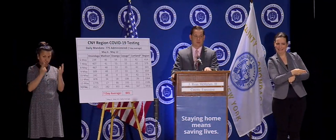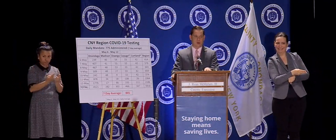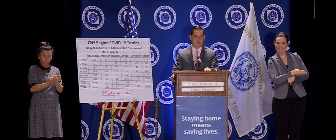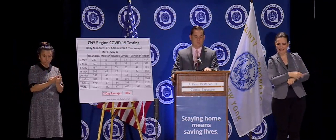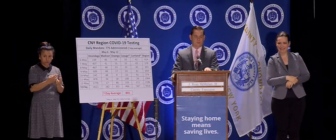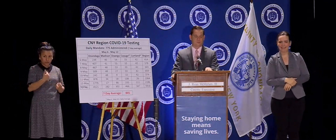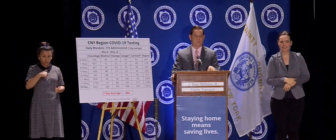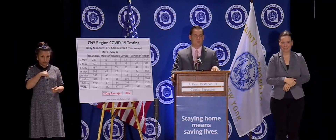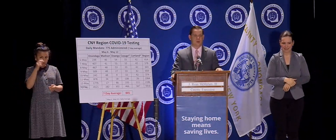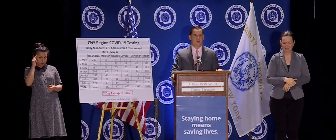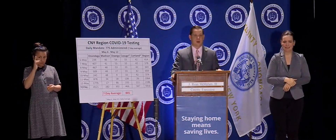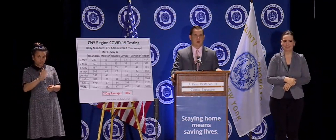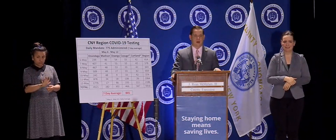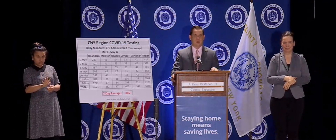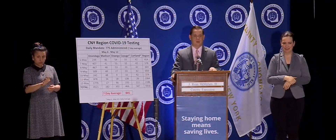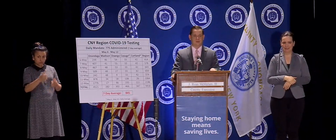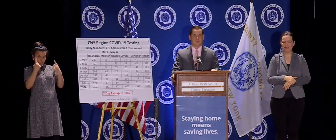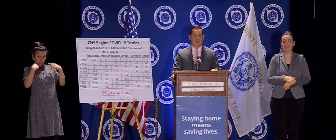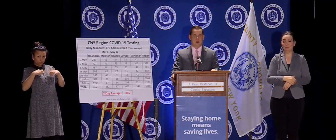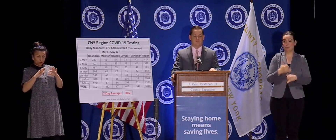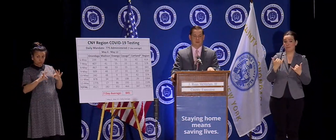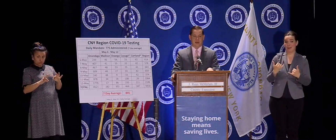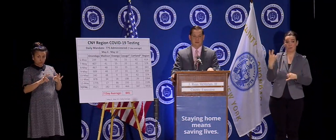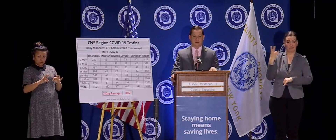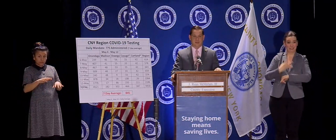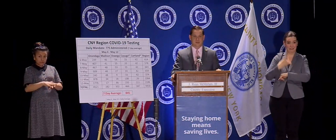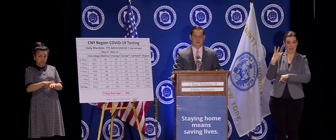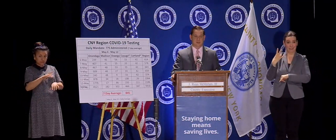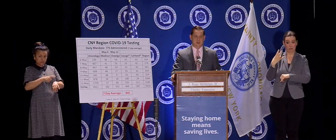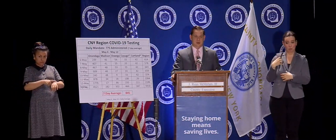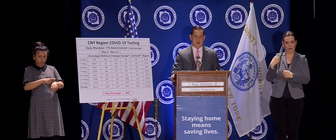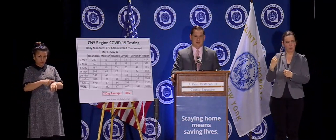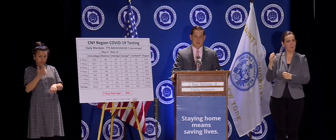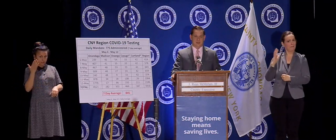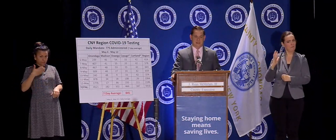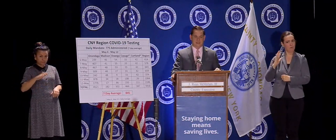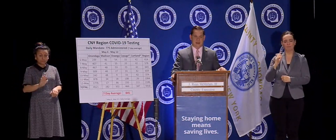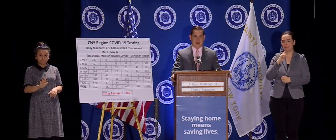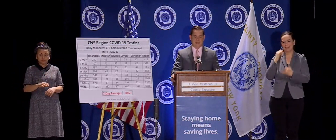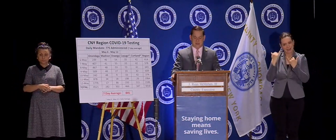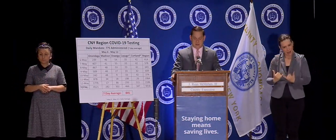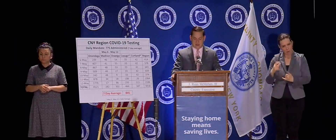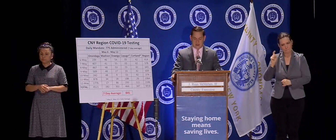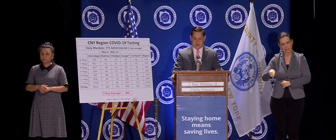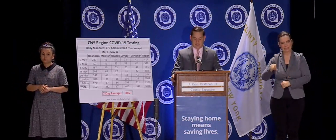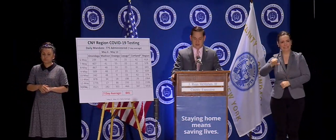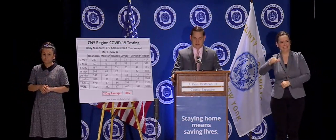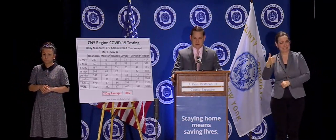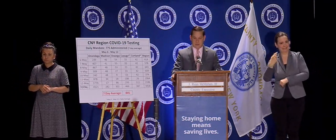folks to recover, to get off the active cases, that's not